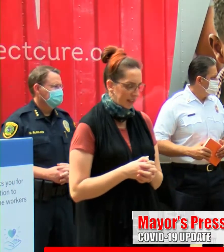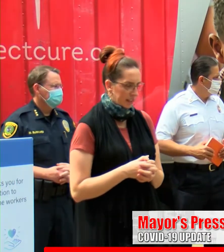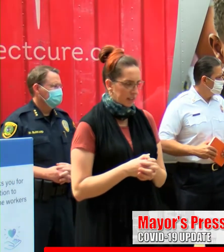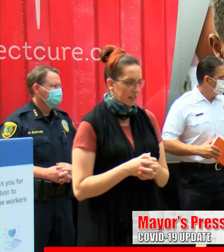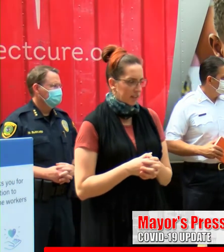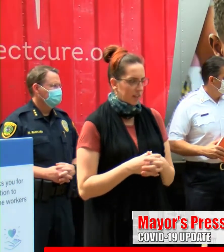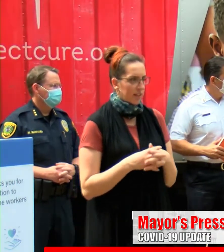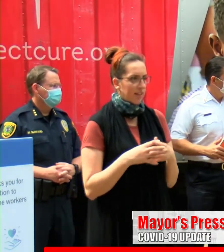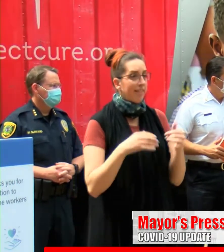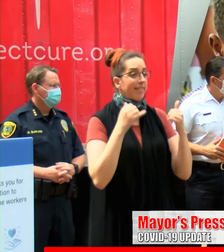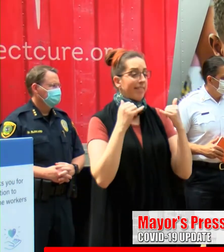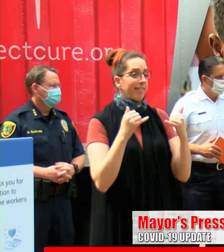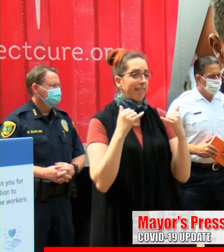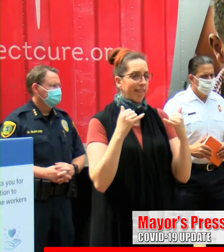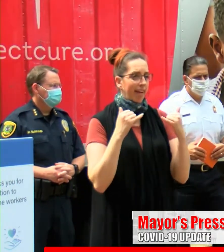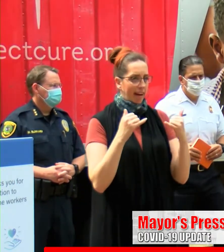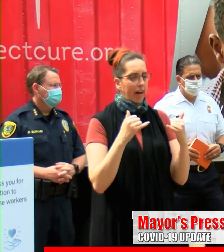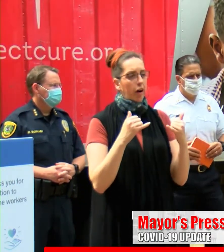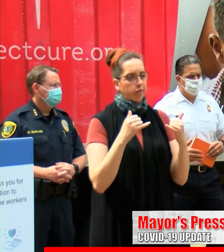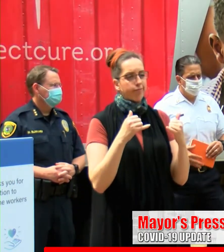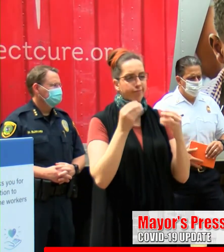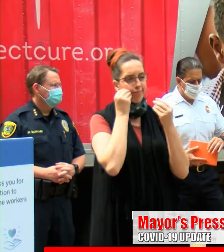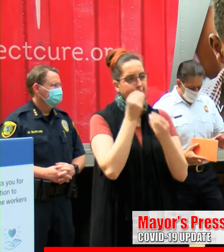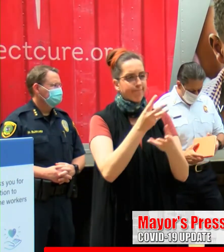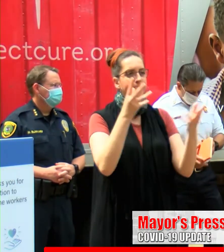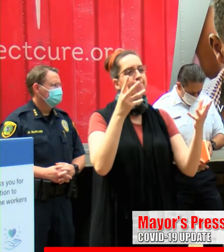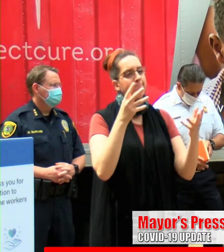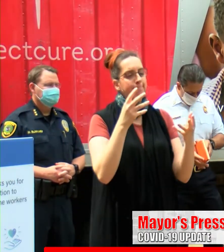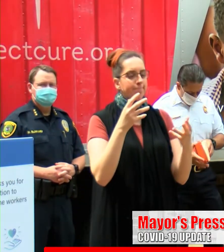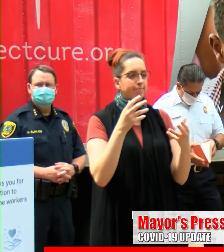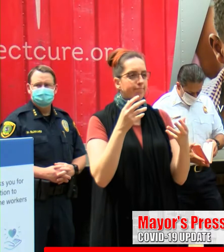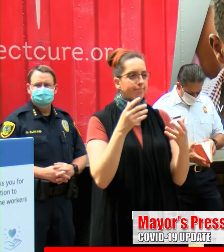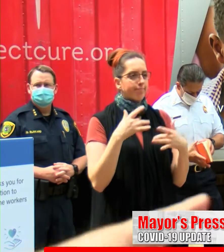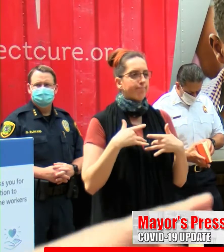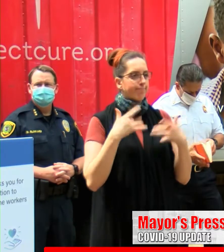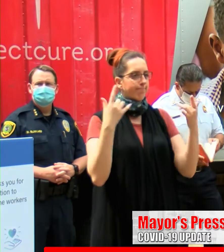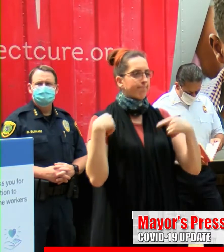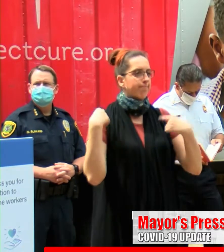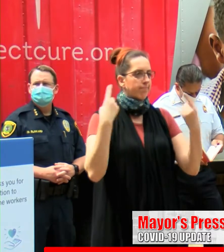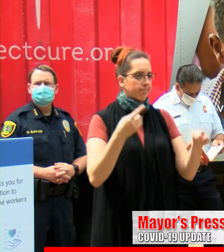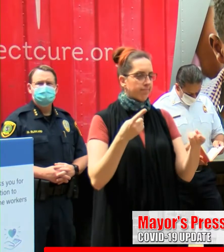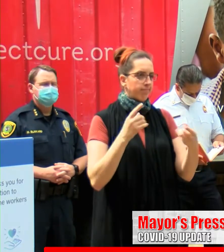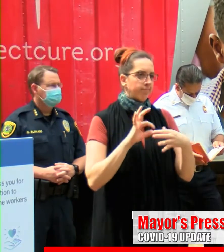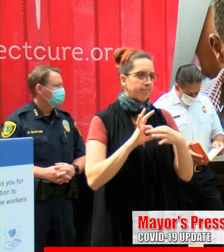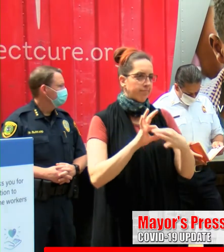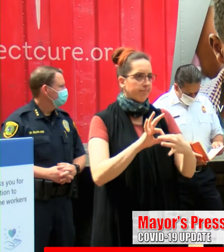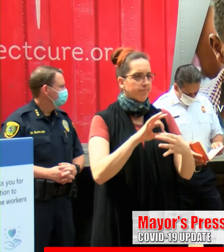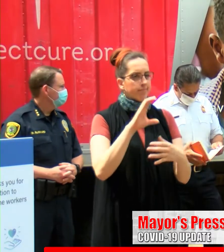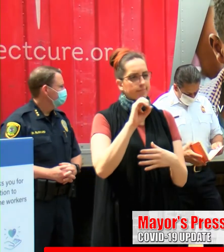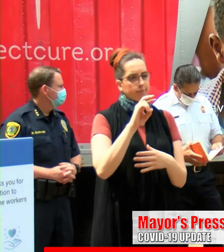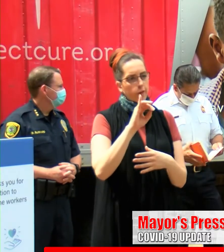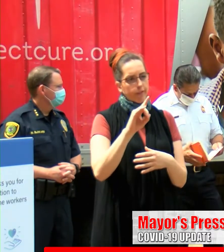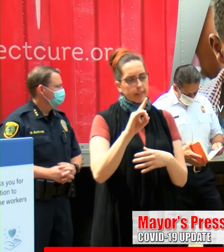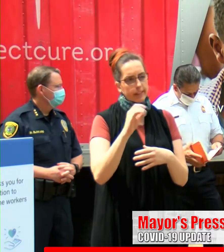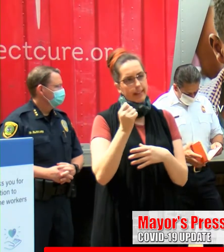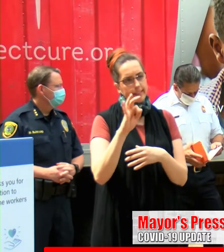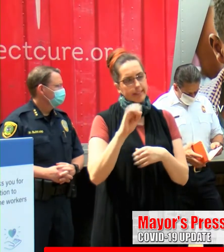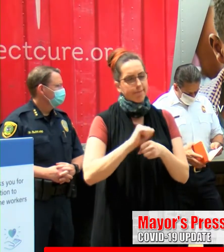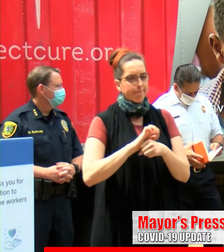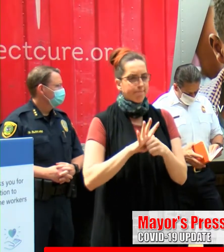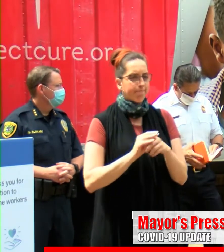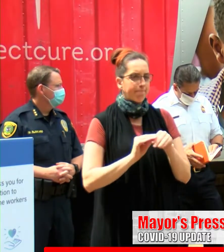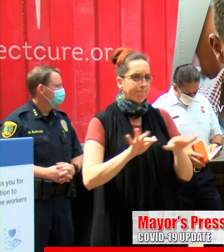And this is the part of the daily briefings that we give as it relates to